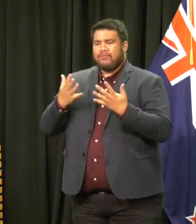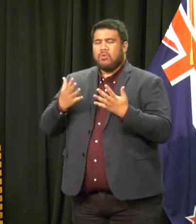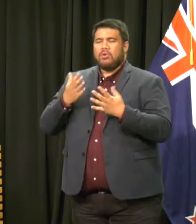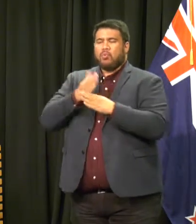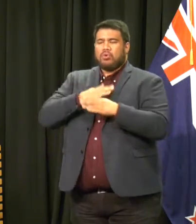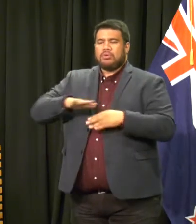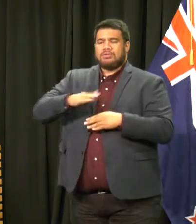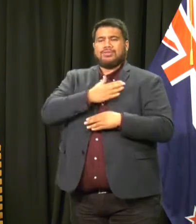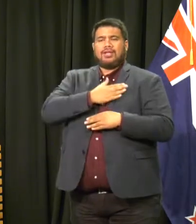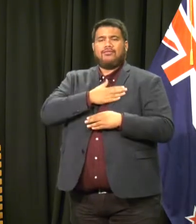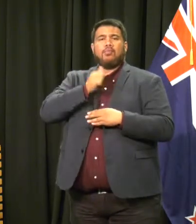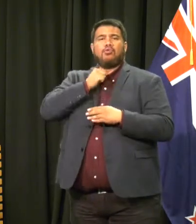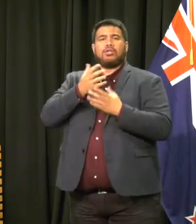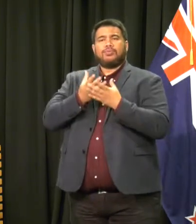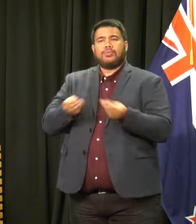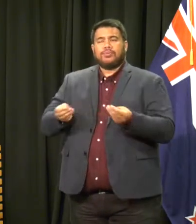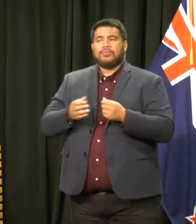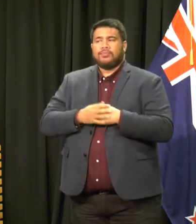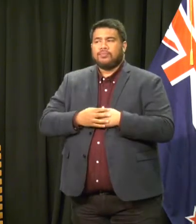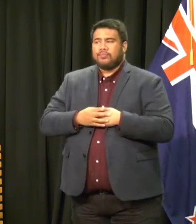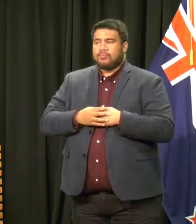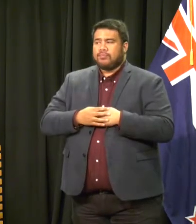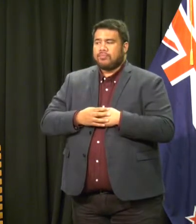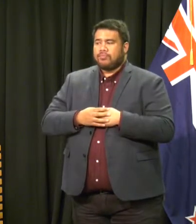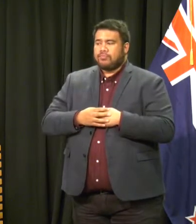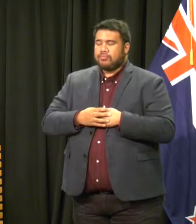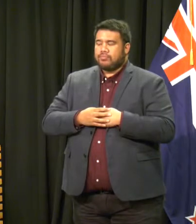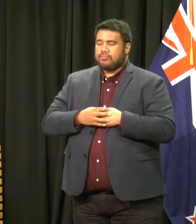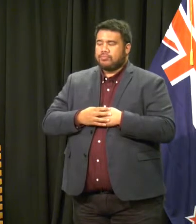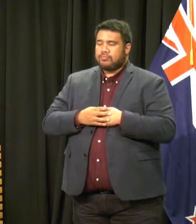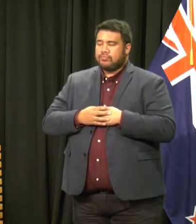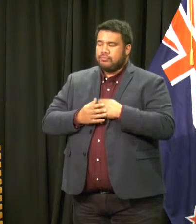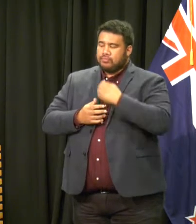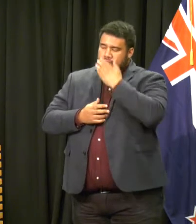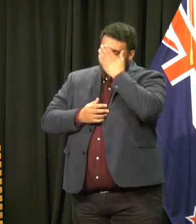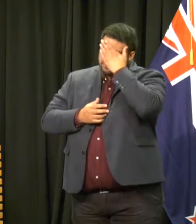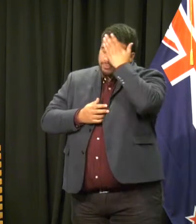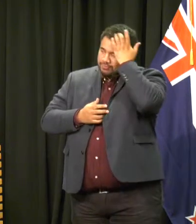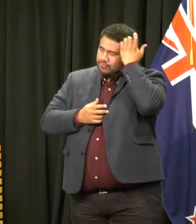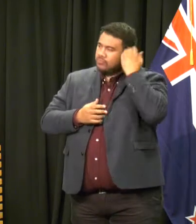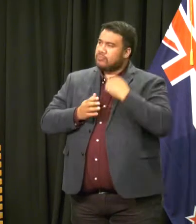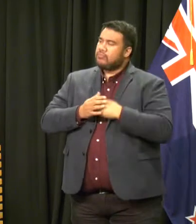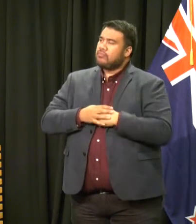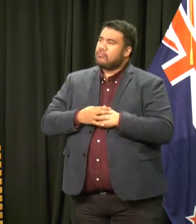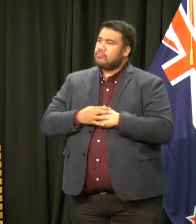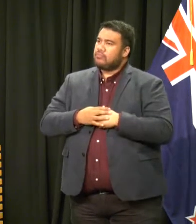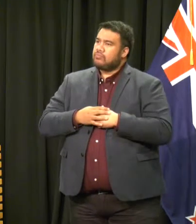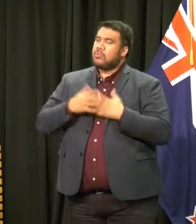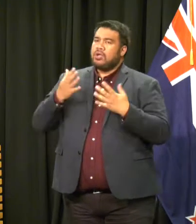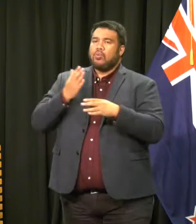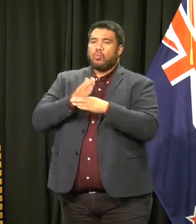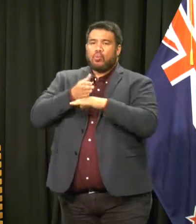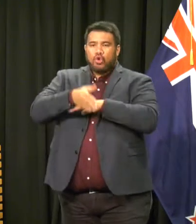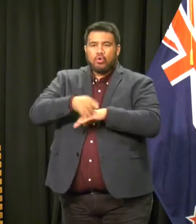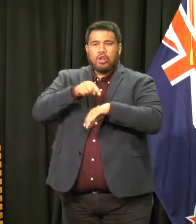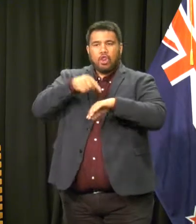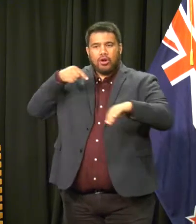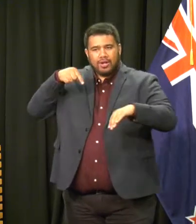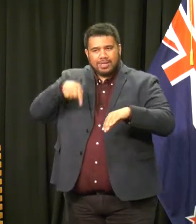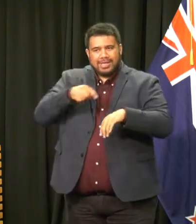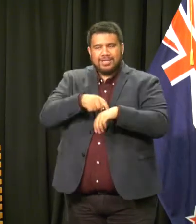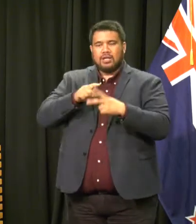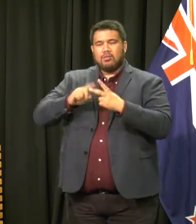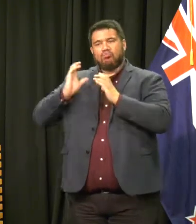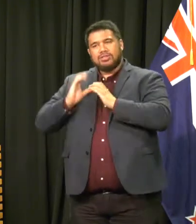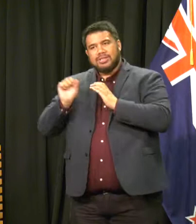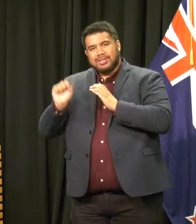Of course, there's always often a lot of talk around the environment that's created here by virtue of the long hours and the pressure, but I don't think